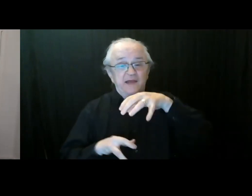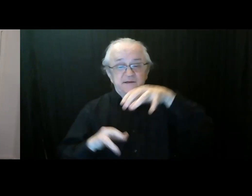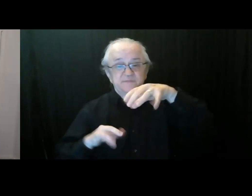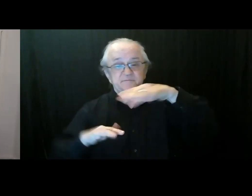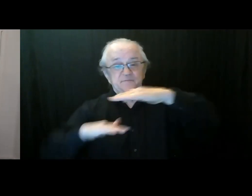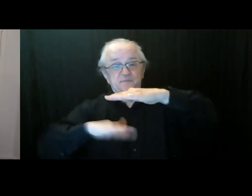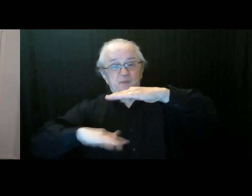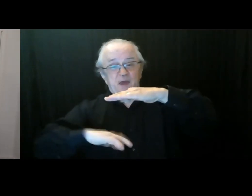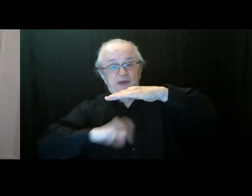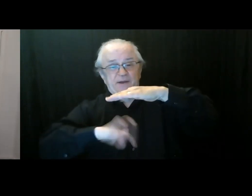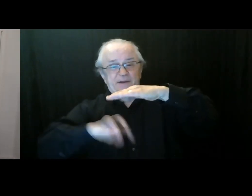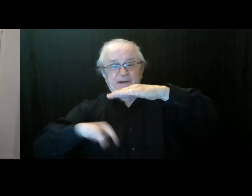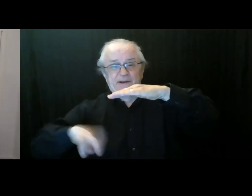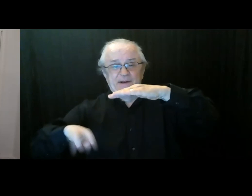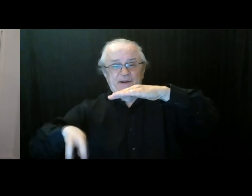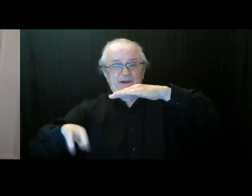and